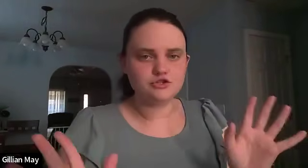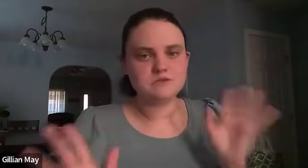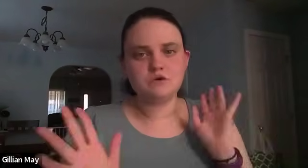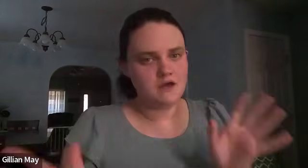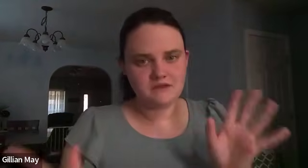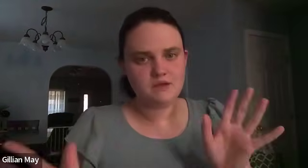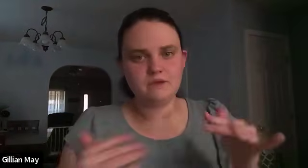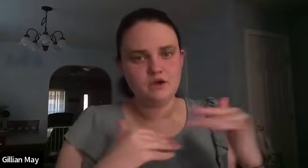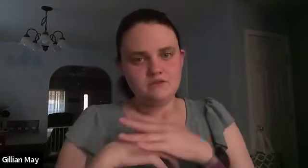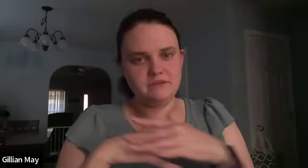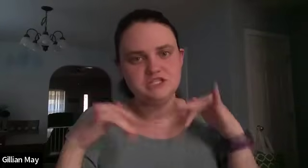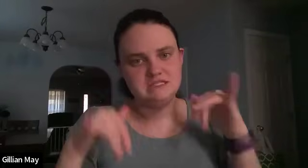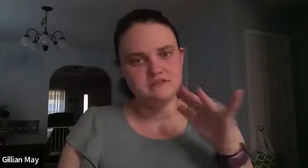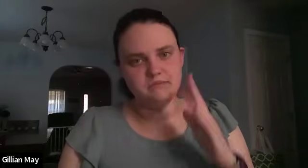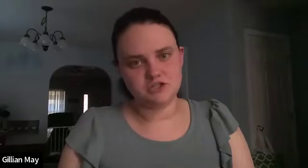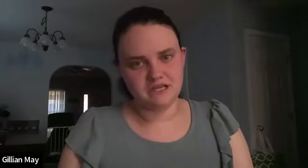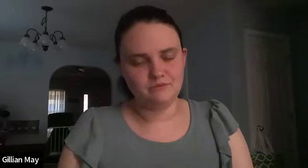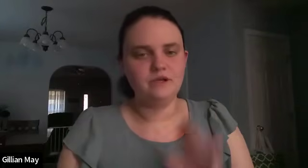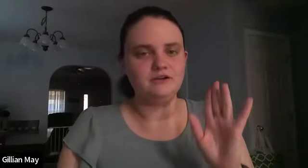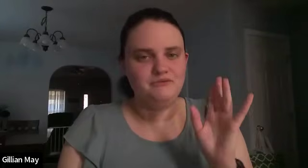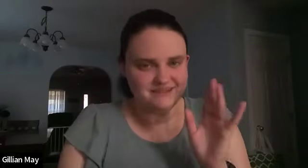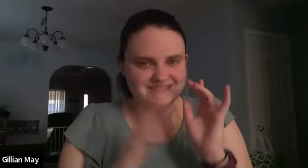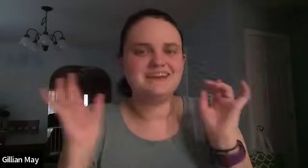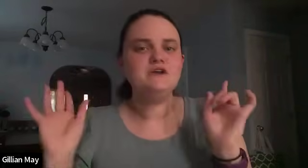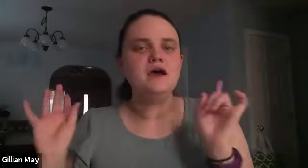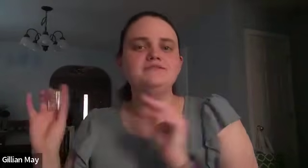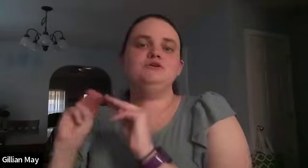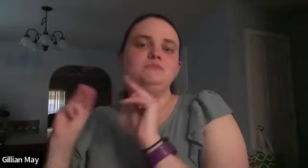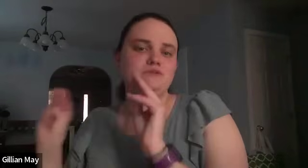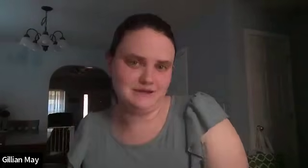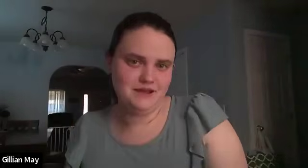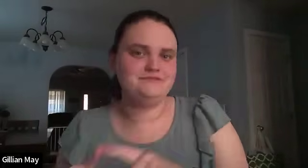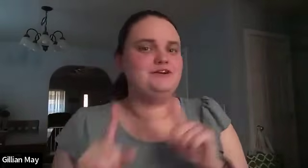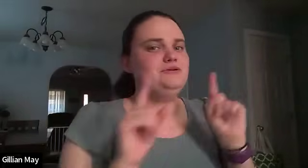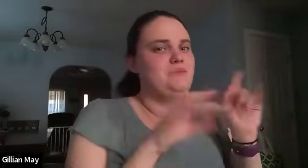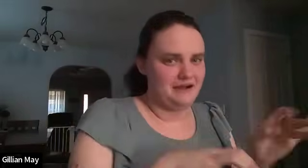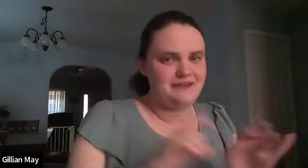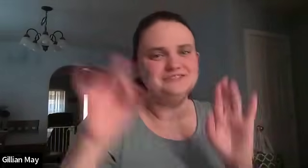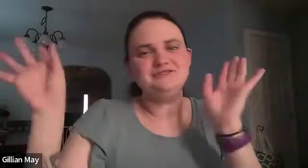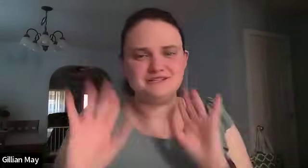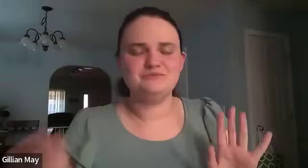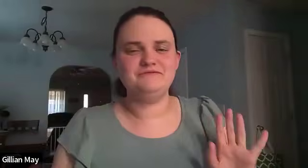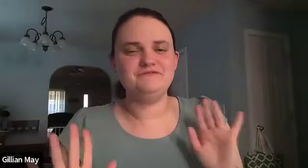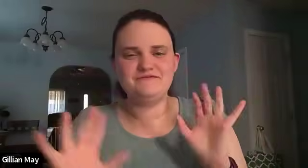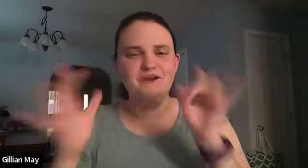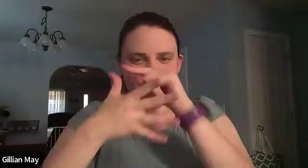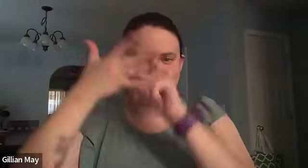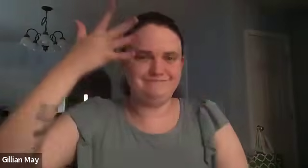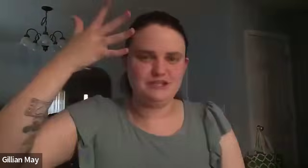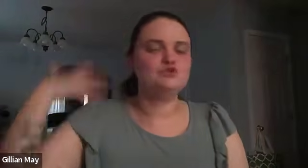trips. We're not the kind where we go to the beach and stay at the beach all day. We are the ones that have to go to a museum, have to go to a park, have to do this. There's